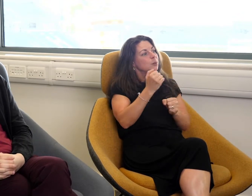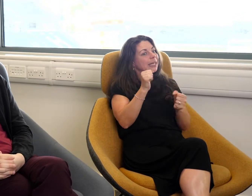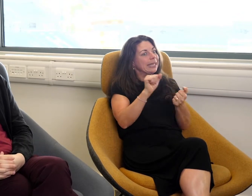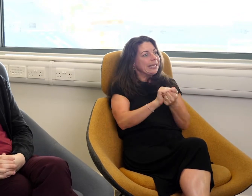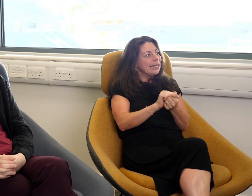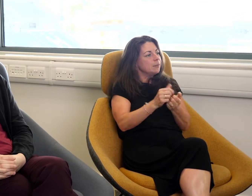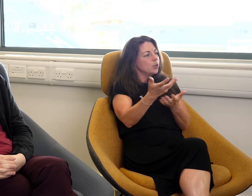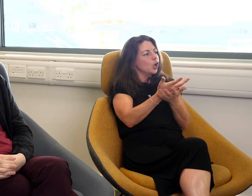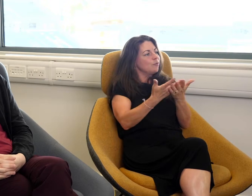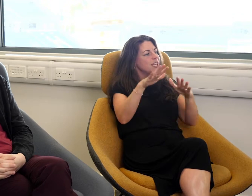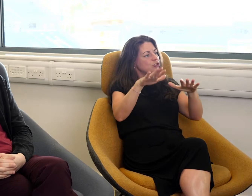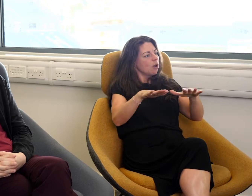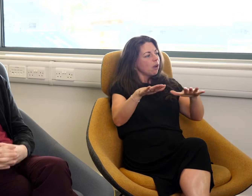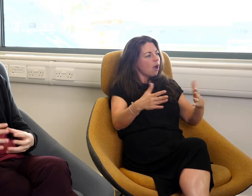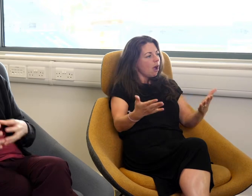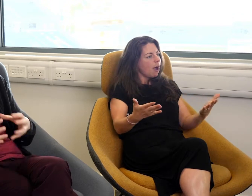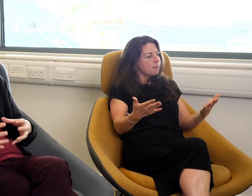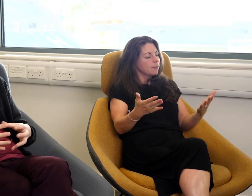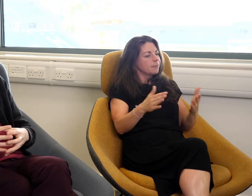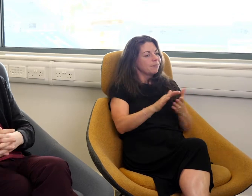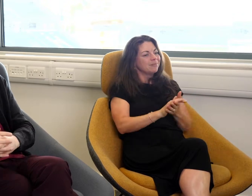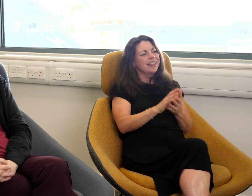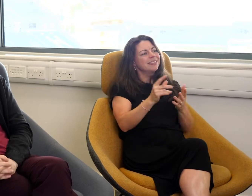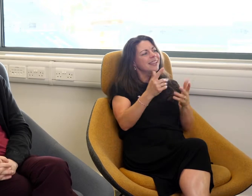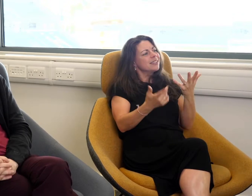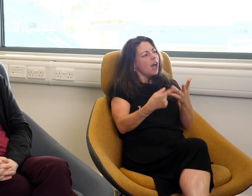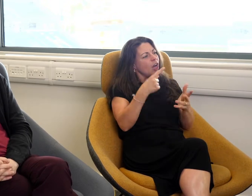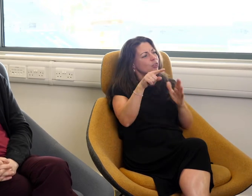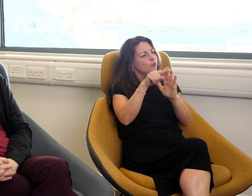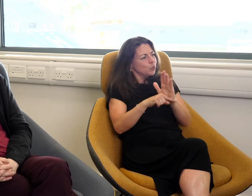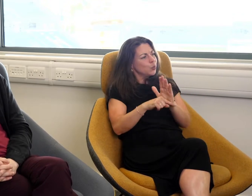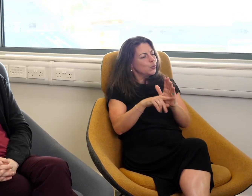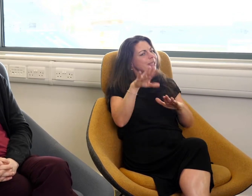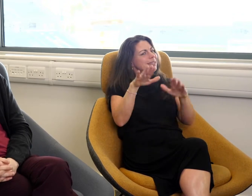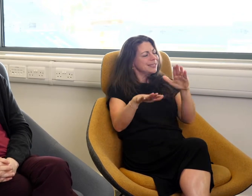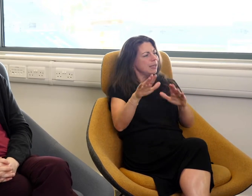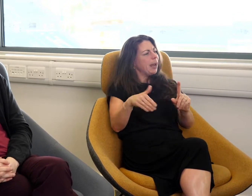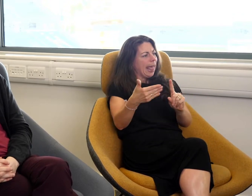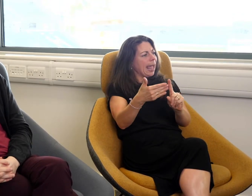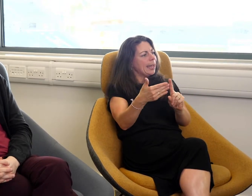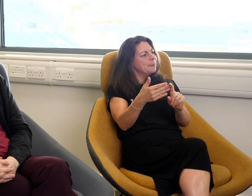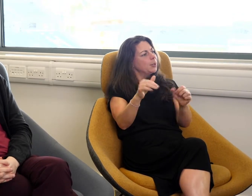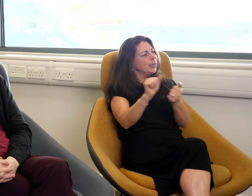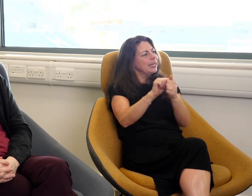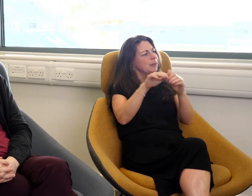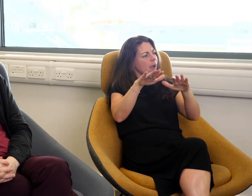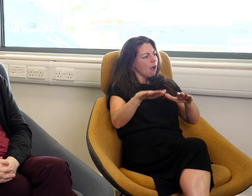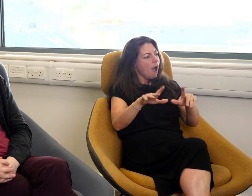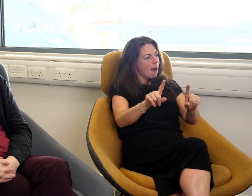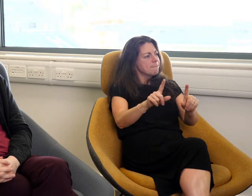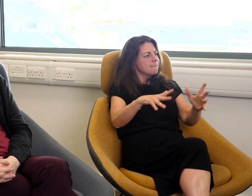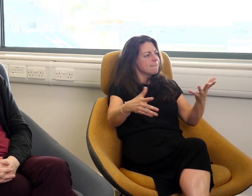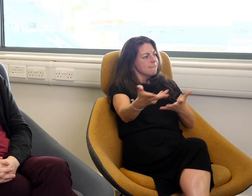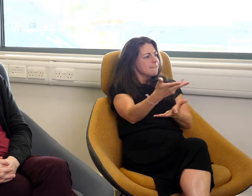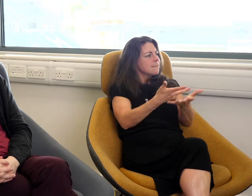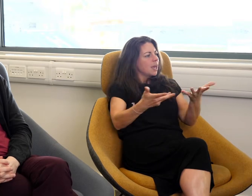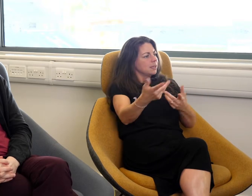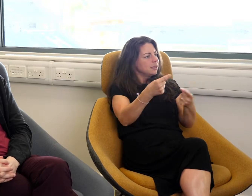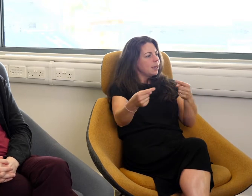well that are set up for similar reasons. But you know, the architecture is amazing. Often it still sort